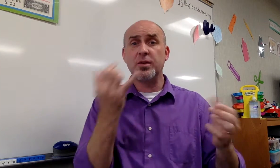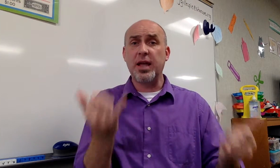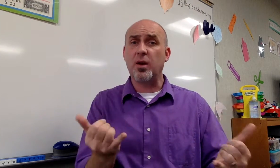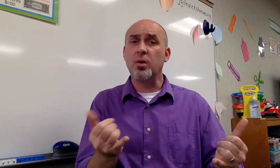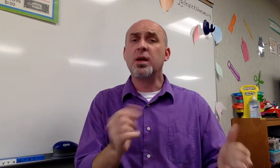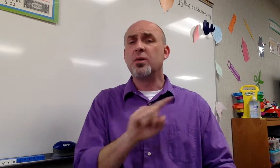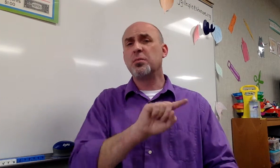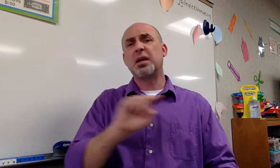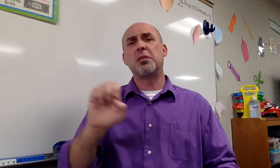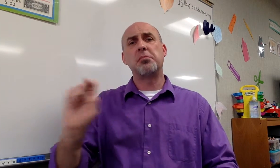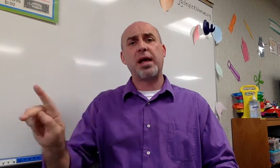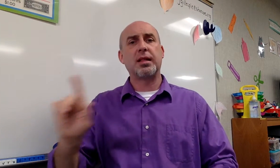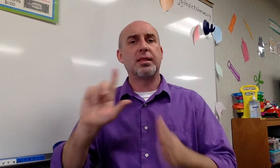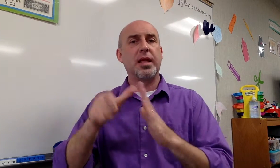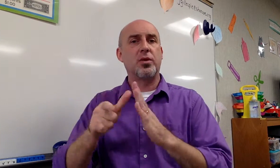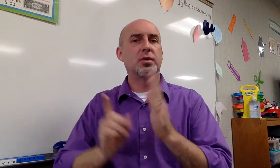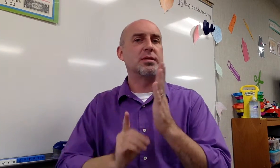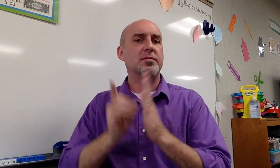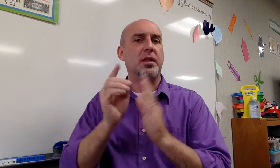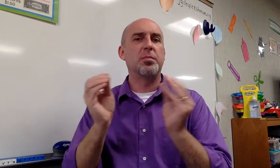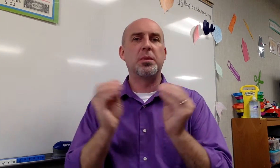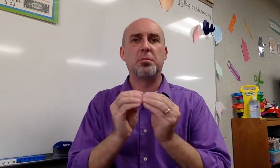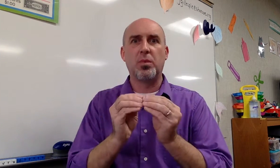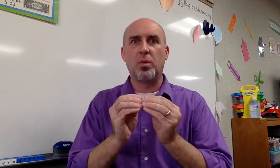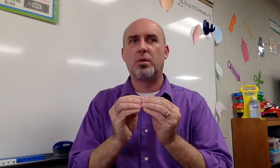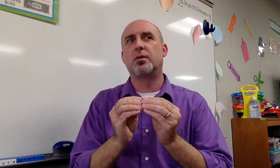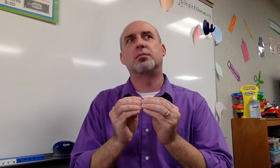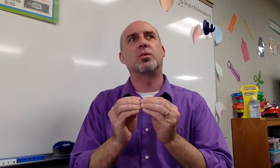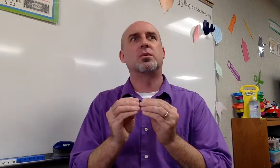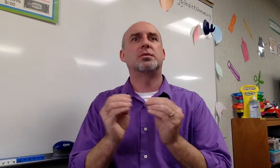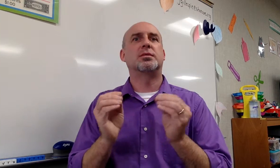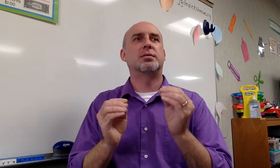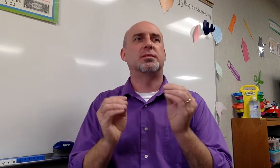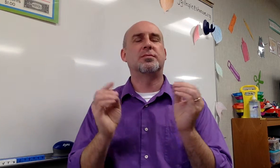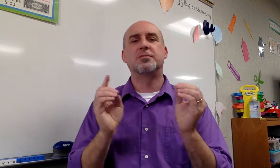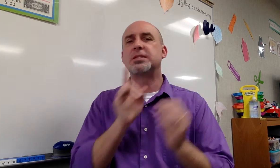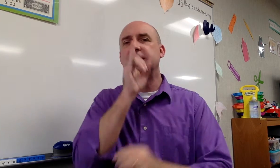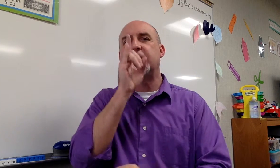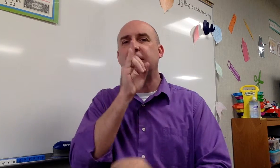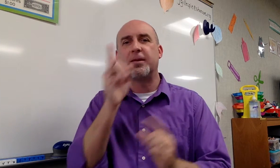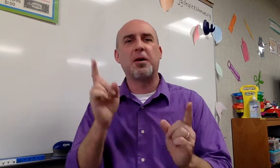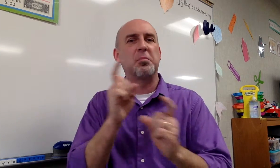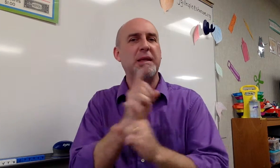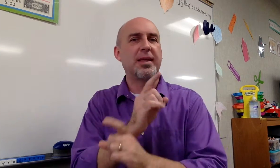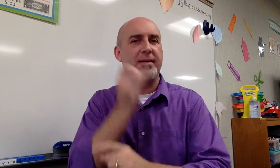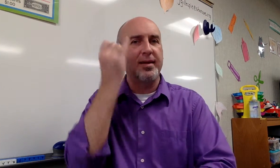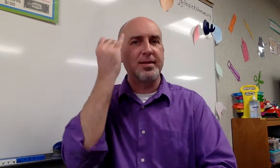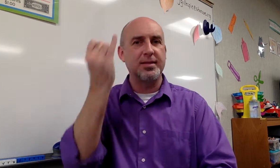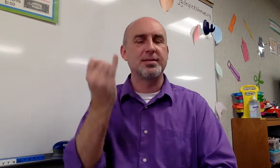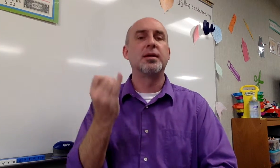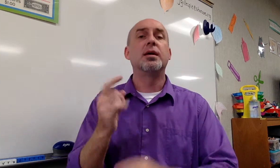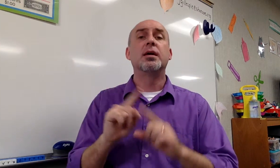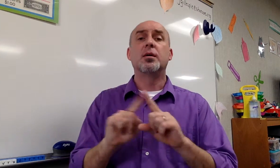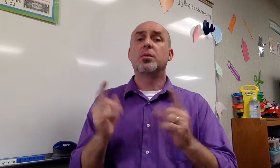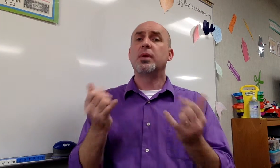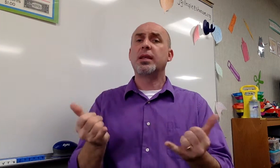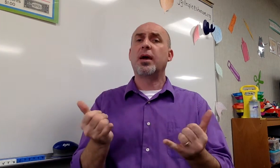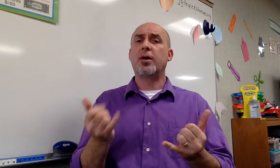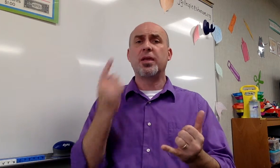now. We may come back later and develop it more sophisticated, complicated ideas. But right now, I think you